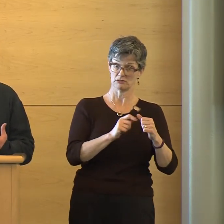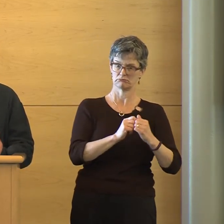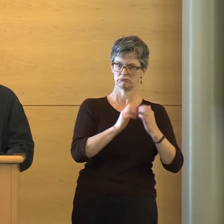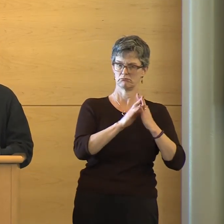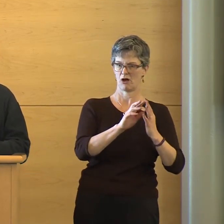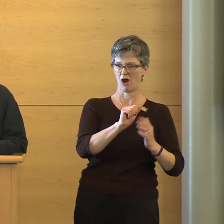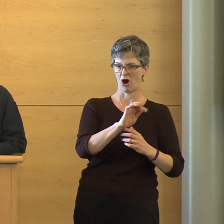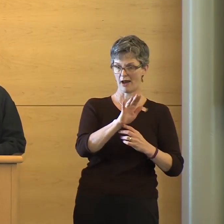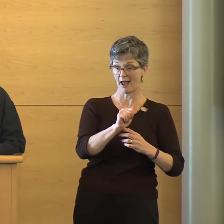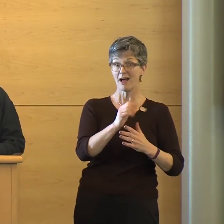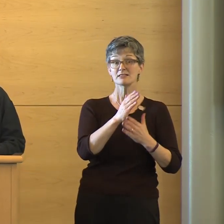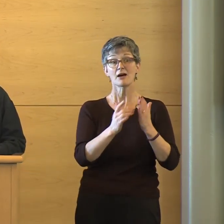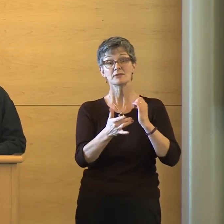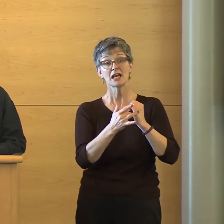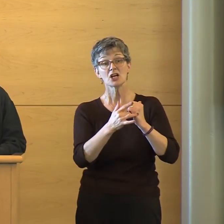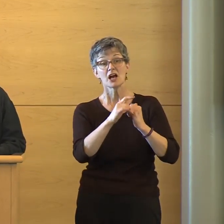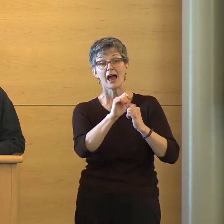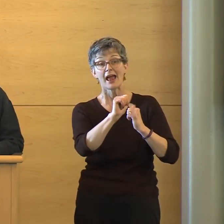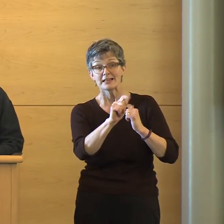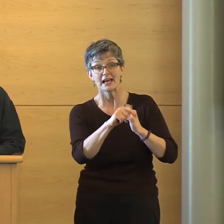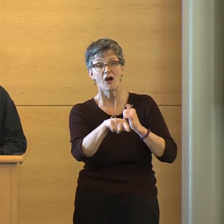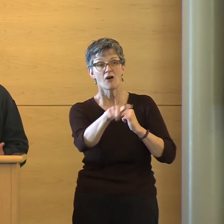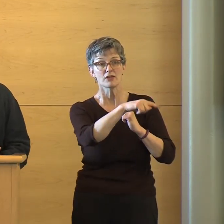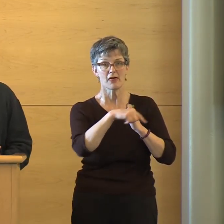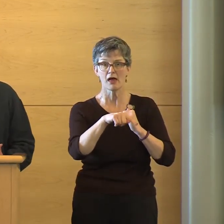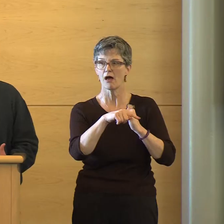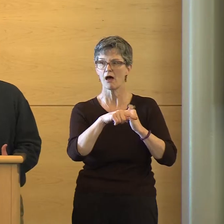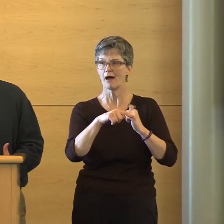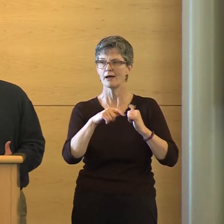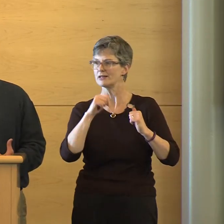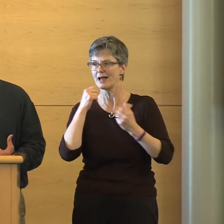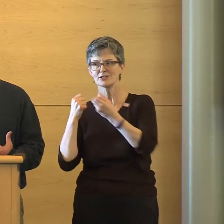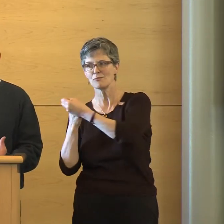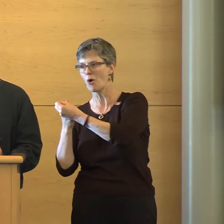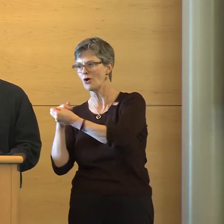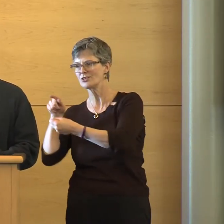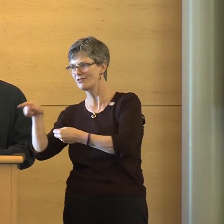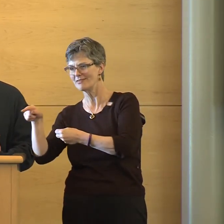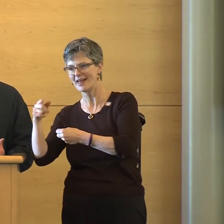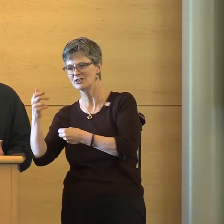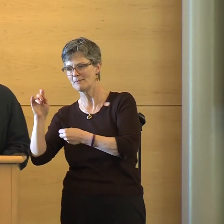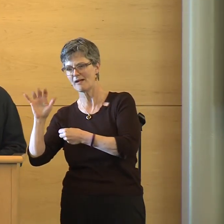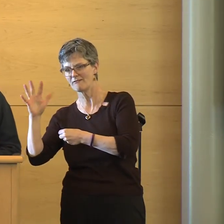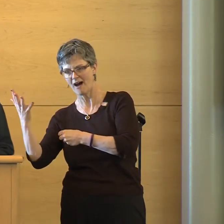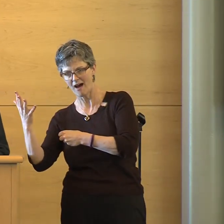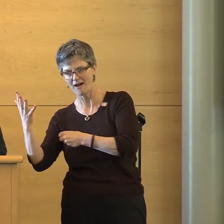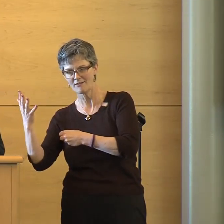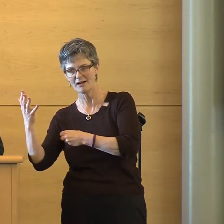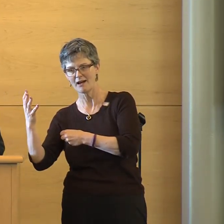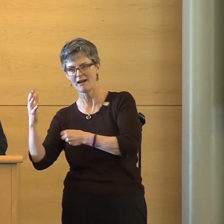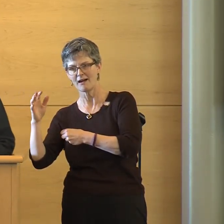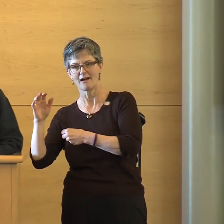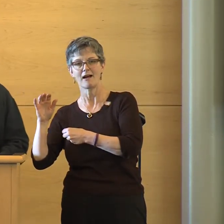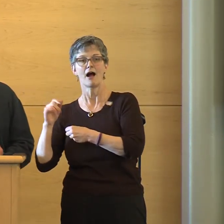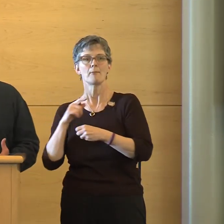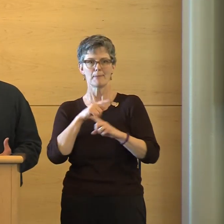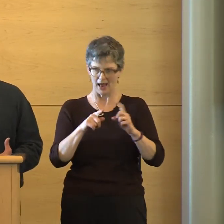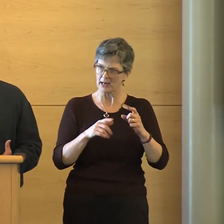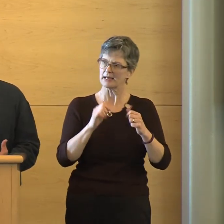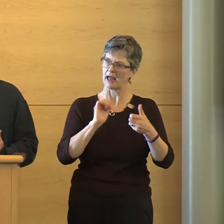use, you know, nav, N-A-V, as a tag instead of role equals navigation. But right now I advocate using